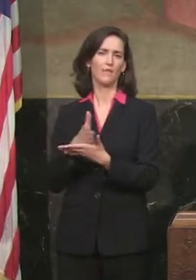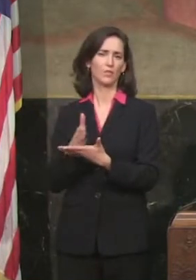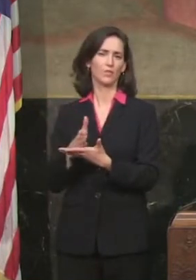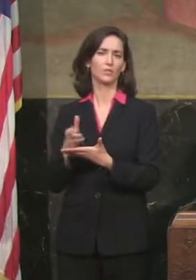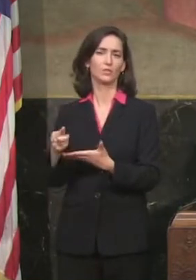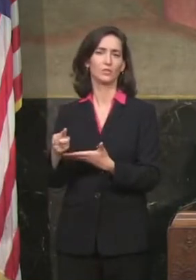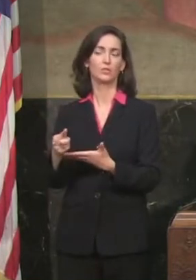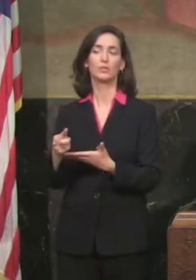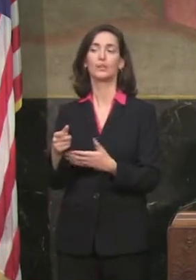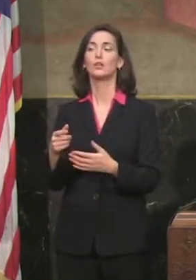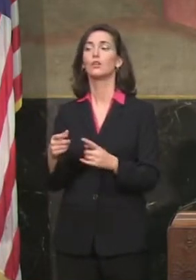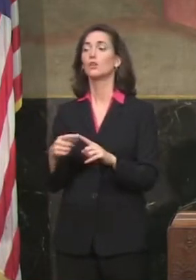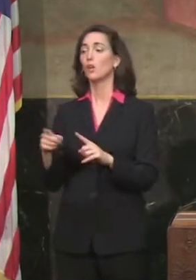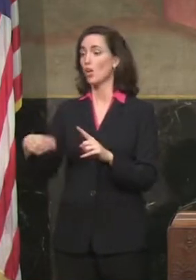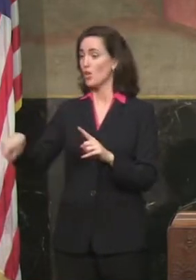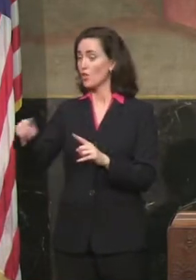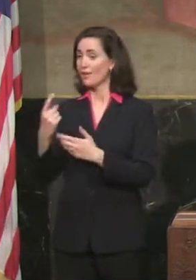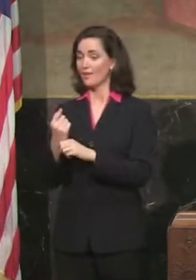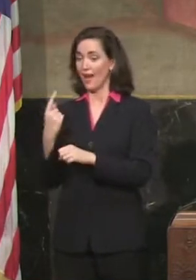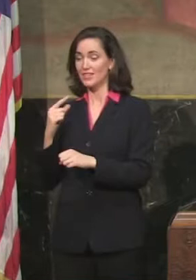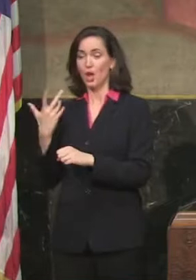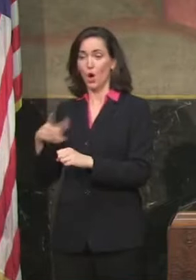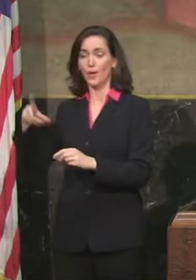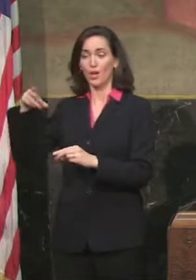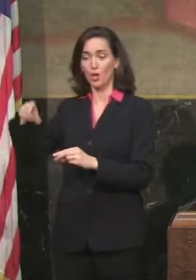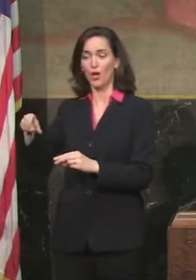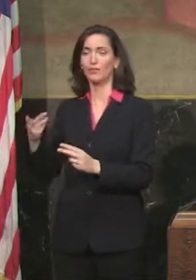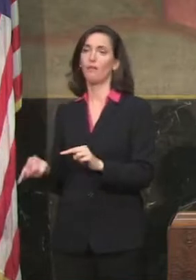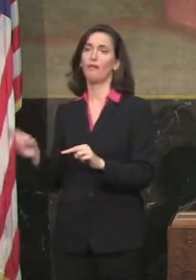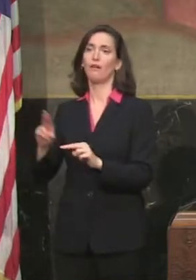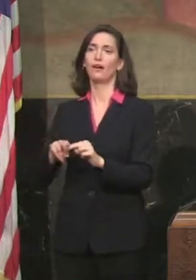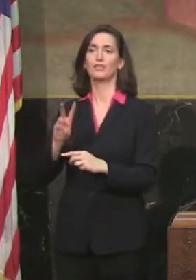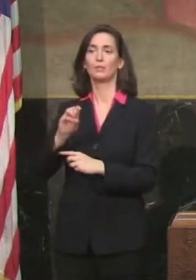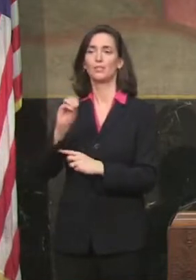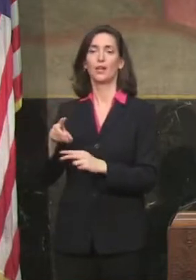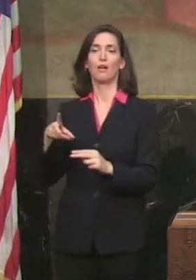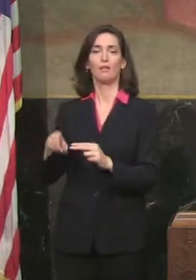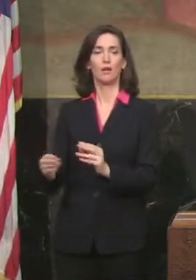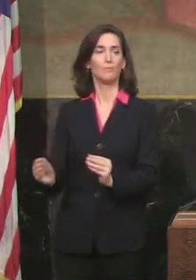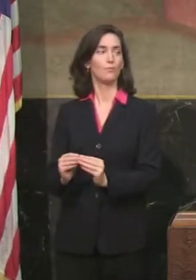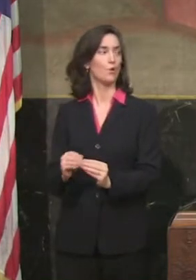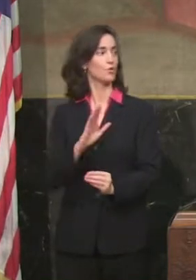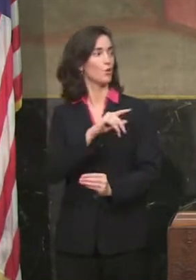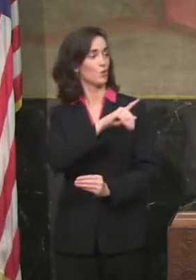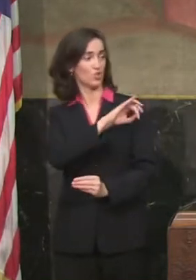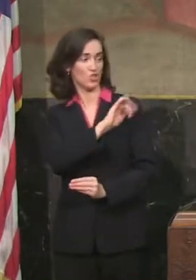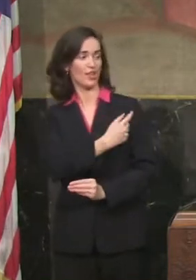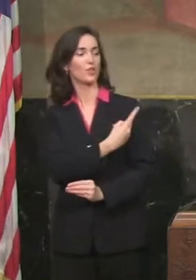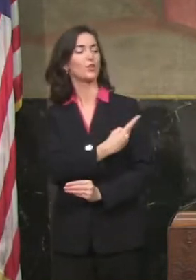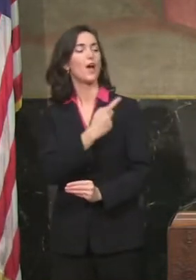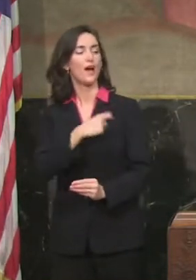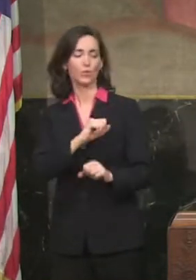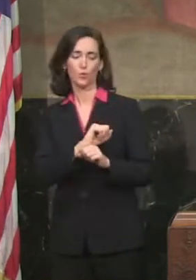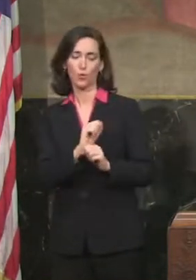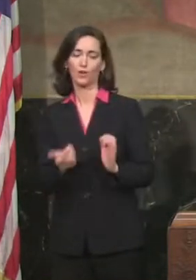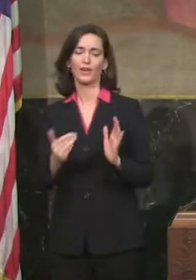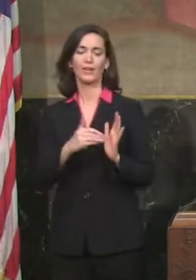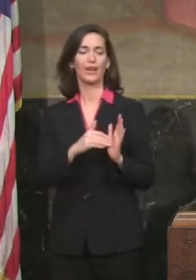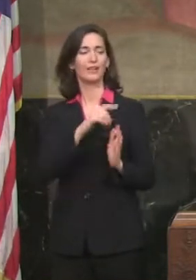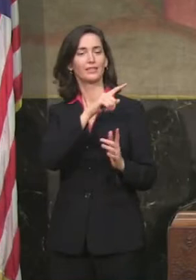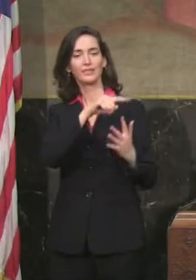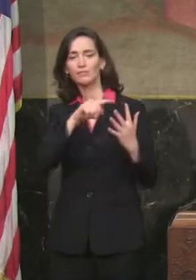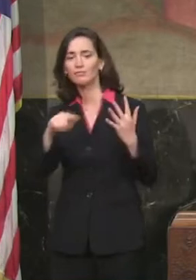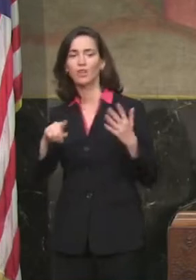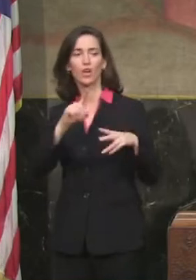and that's on top of the cuts that they got last year. And so, Jay, you now get to go to work renegotiating those deals.